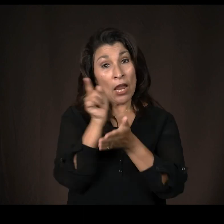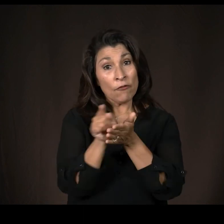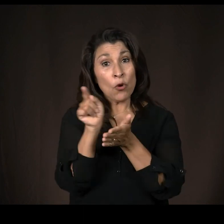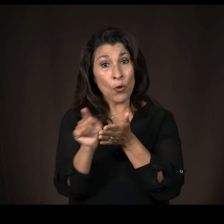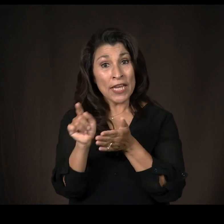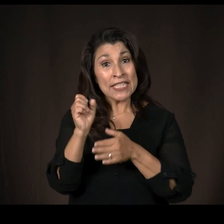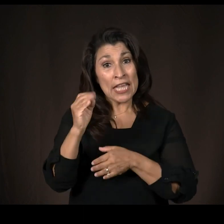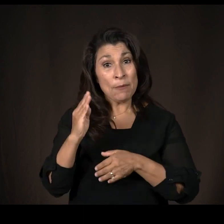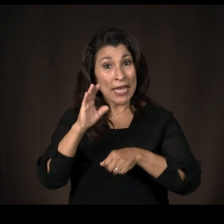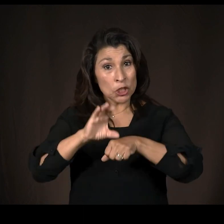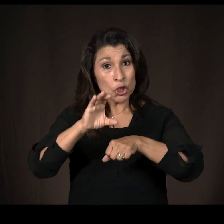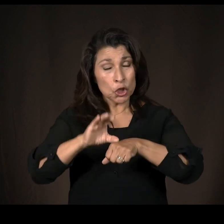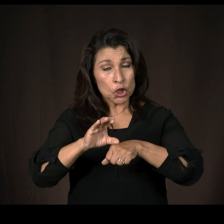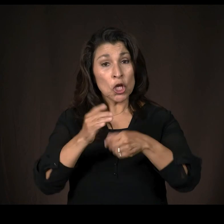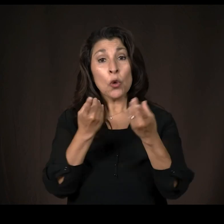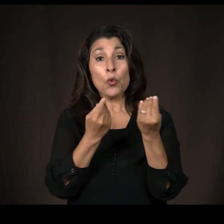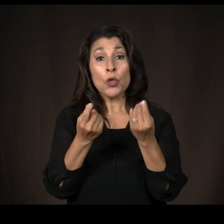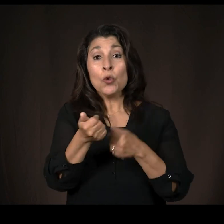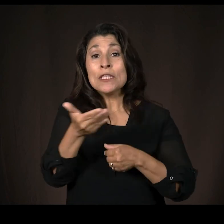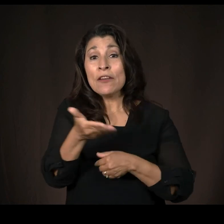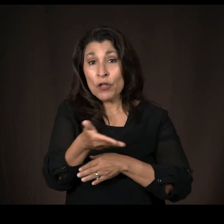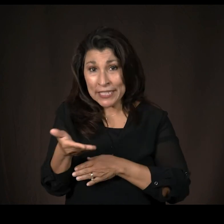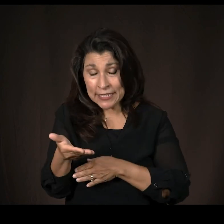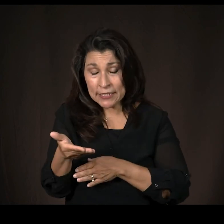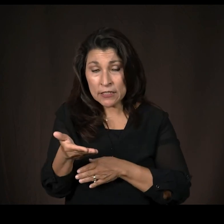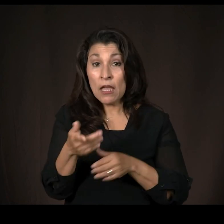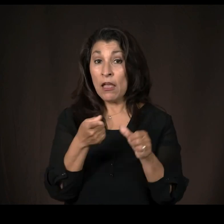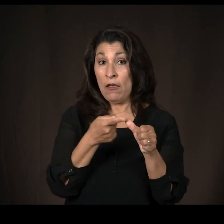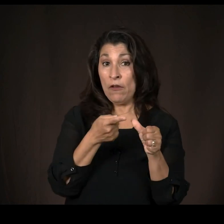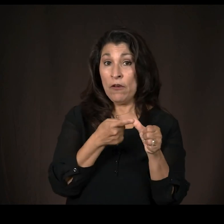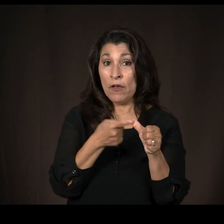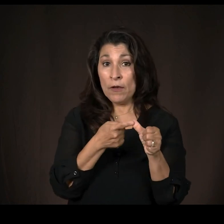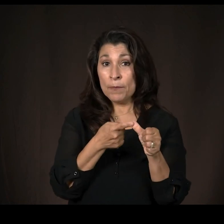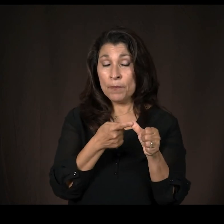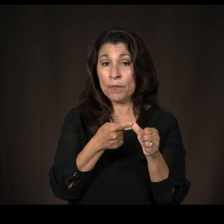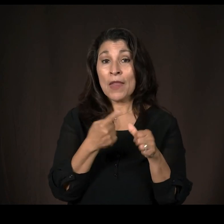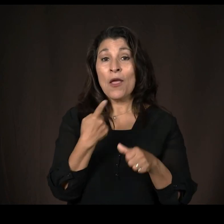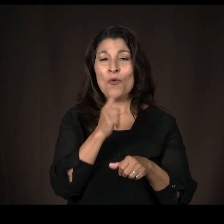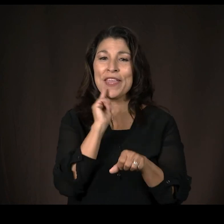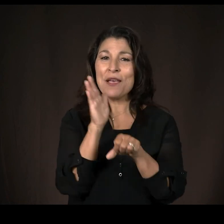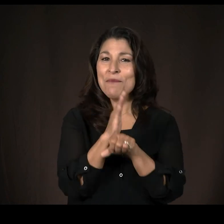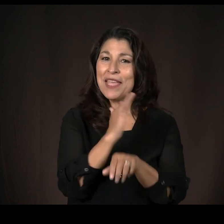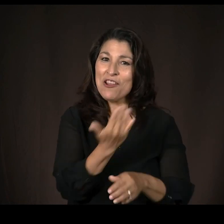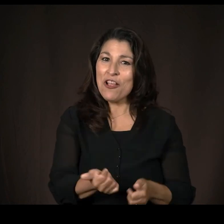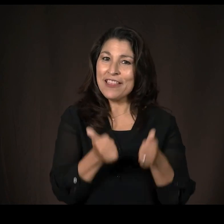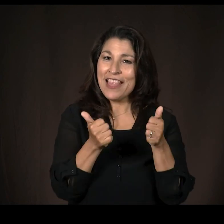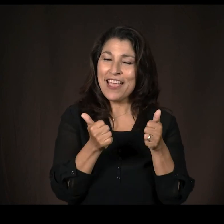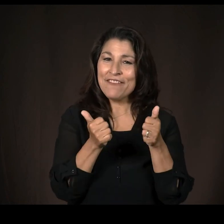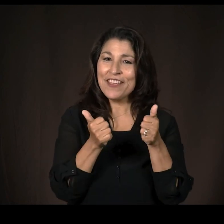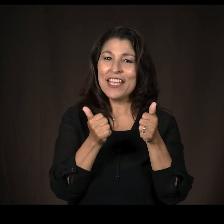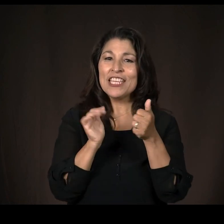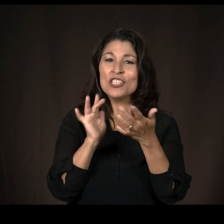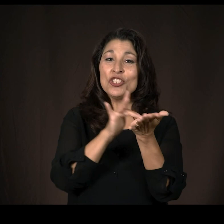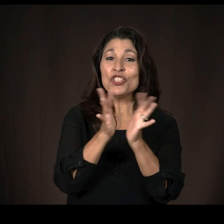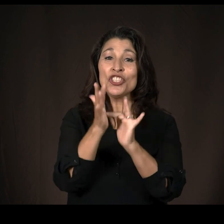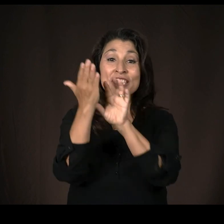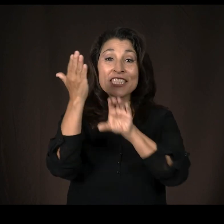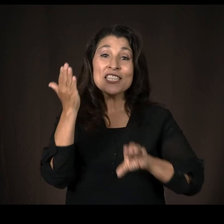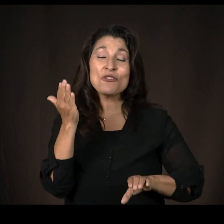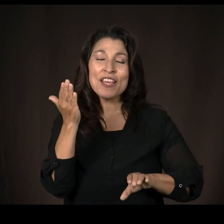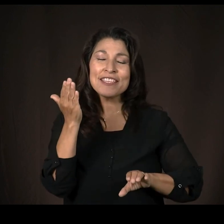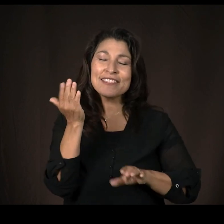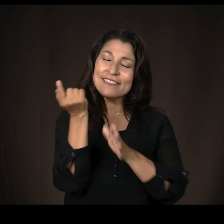Now, every week at Saddleback Church, we do several things. The first thing we do is we recommit our lives to Jesus